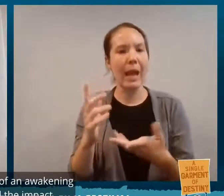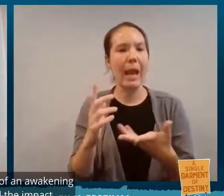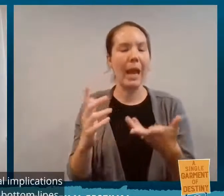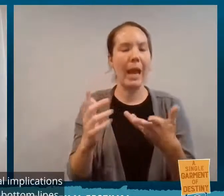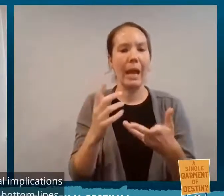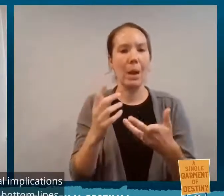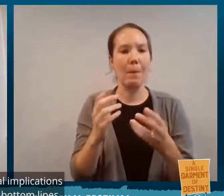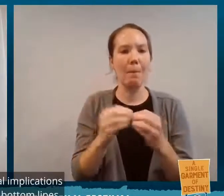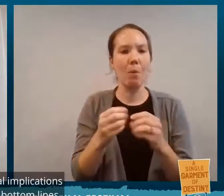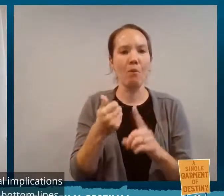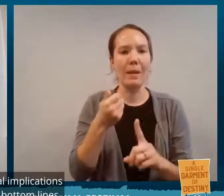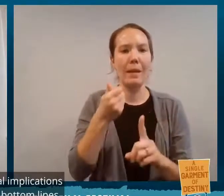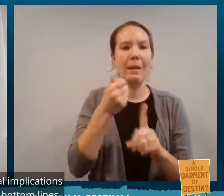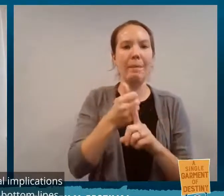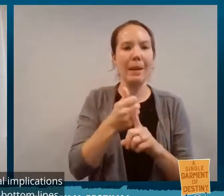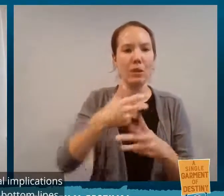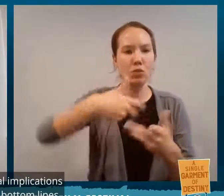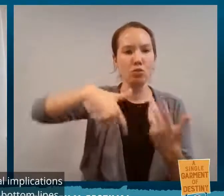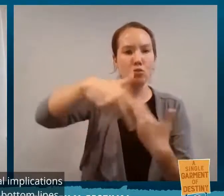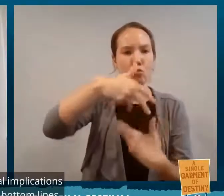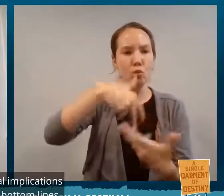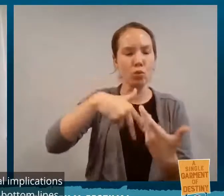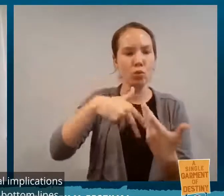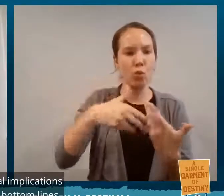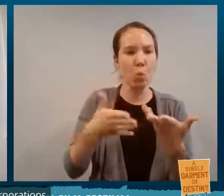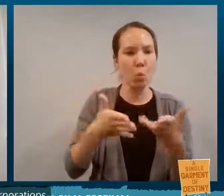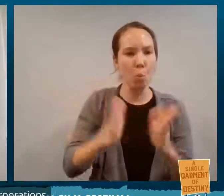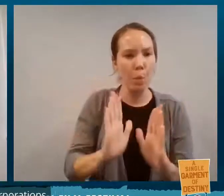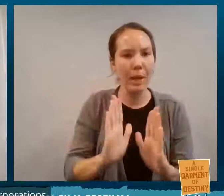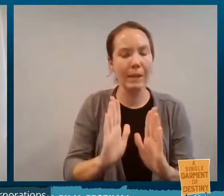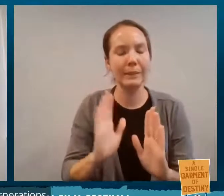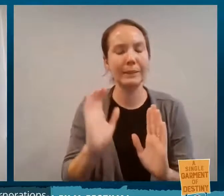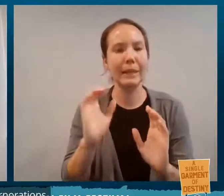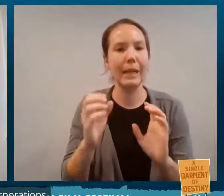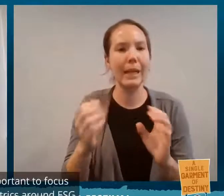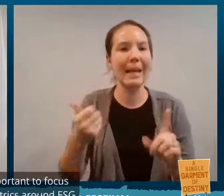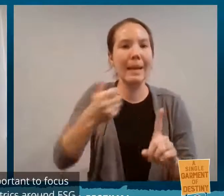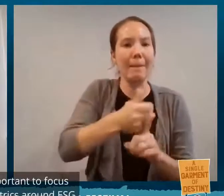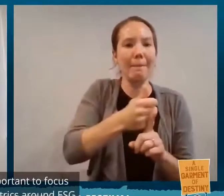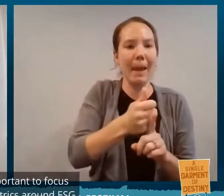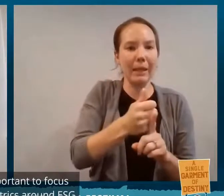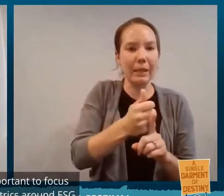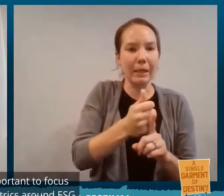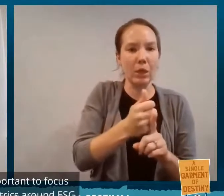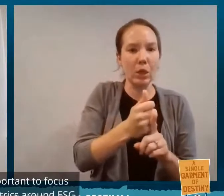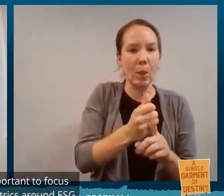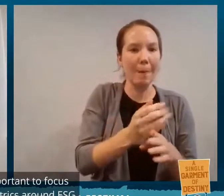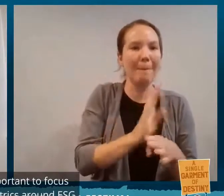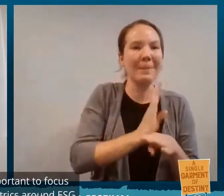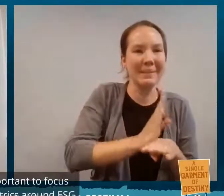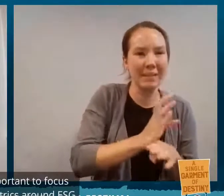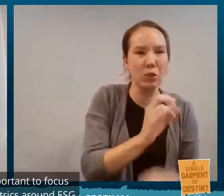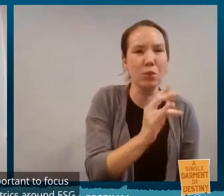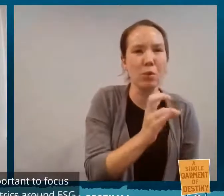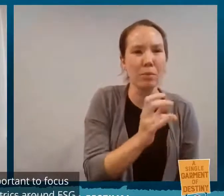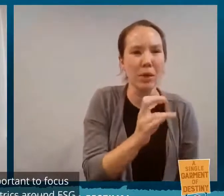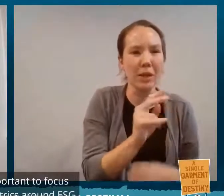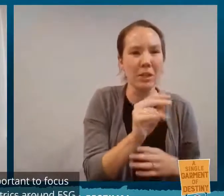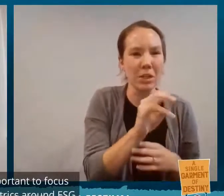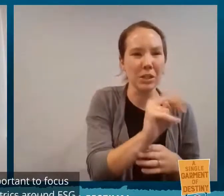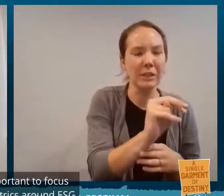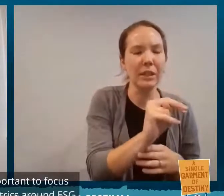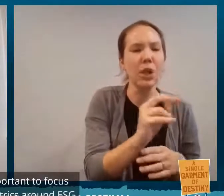the impact that social implications have on bottom lines for corporations, it is so important to focus on